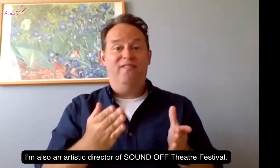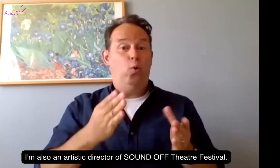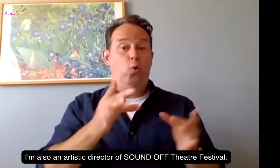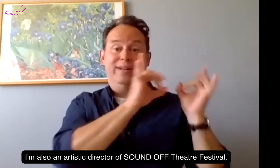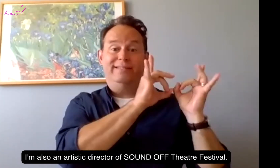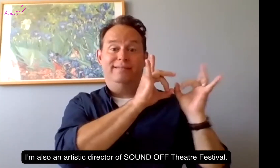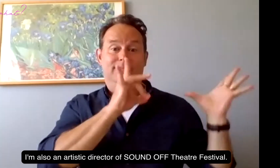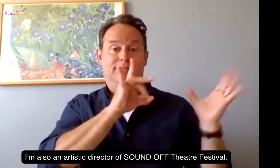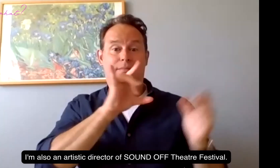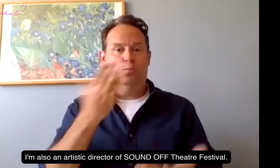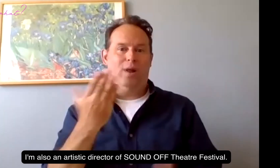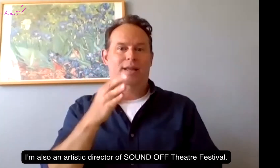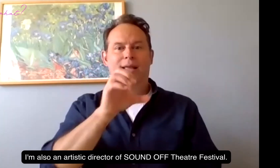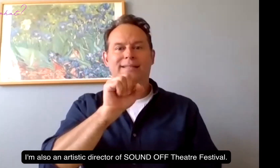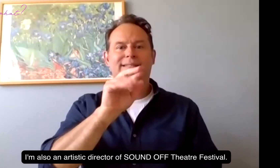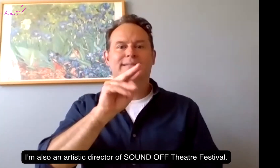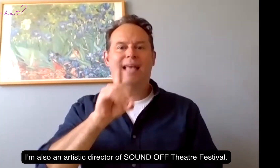of the SoundOff Theatre Festival.